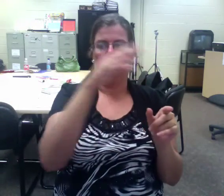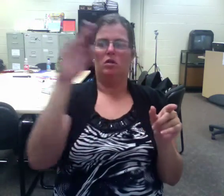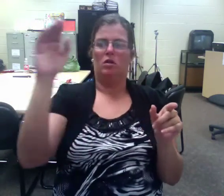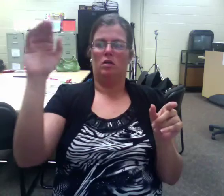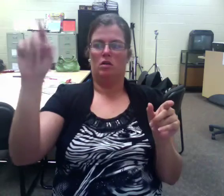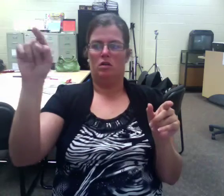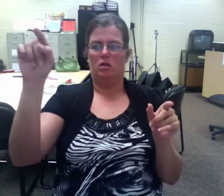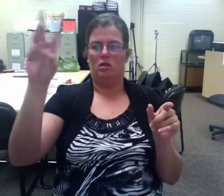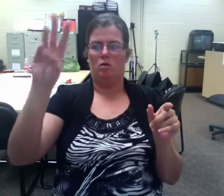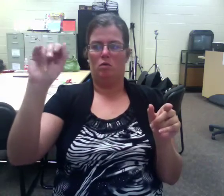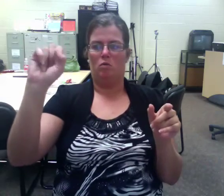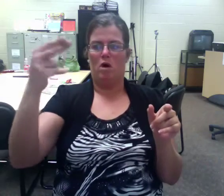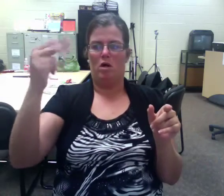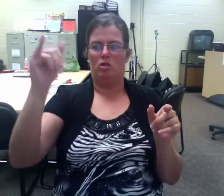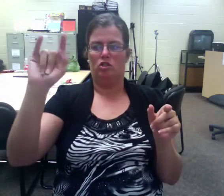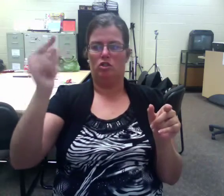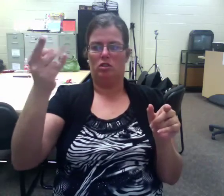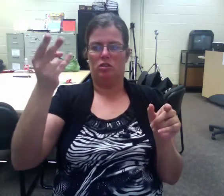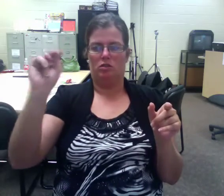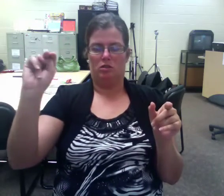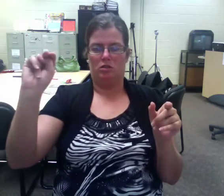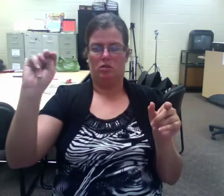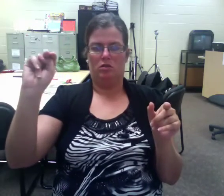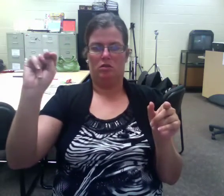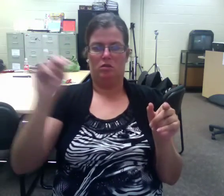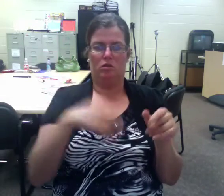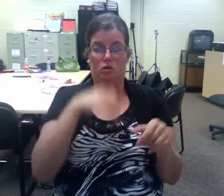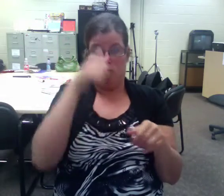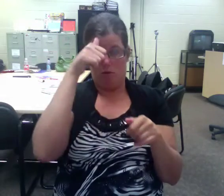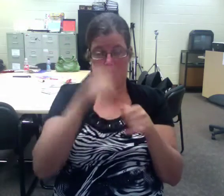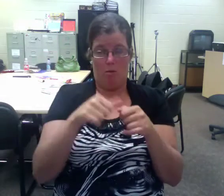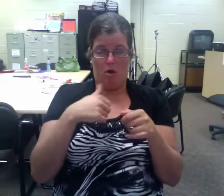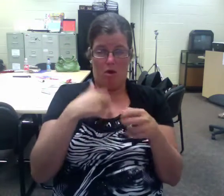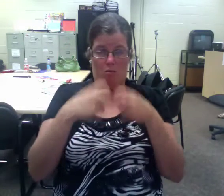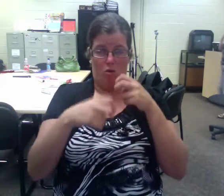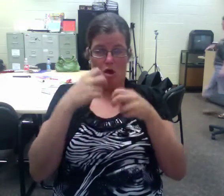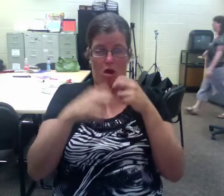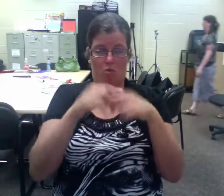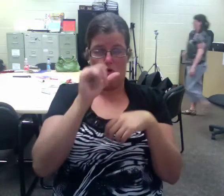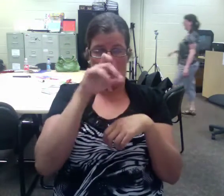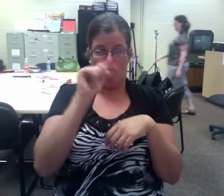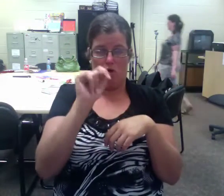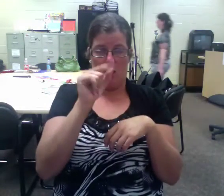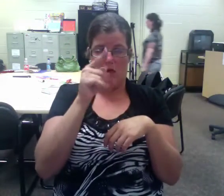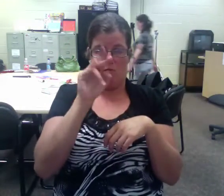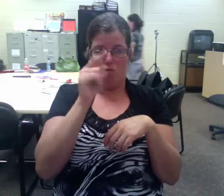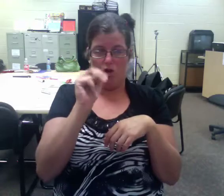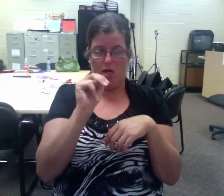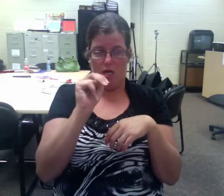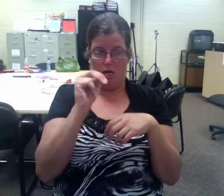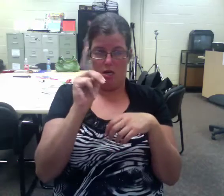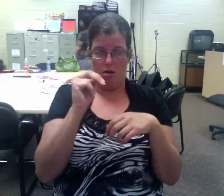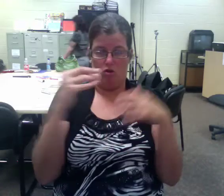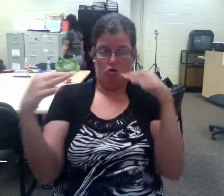here. Okay, does anyone remember a problem that Great Britain was having in the war? They had 2 major problems.